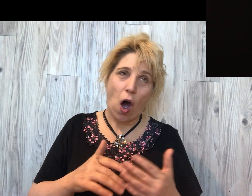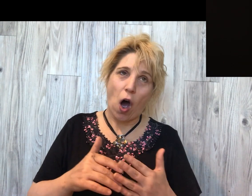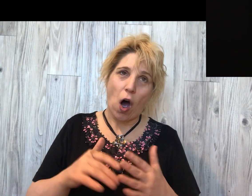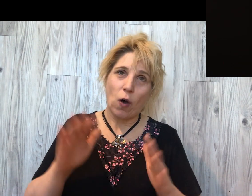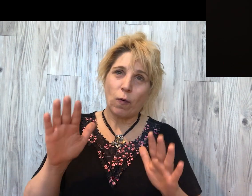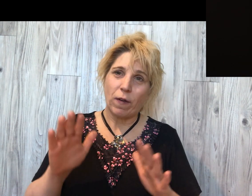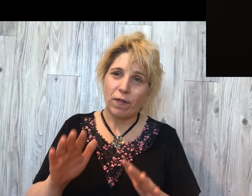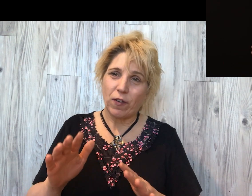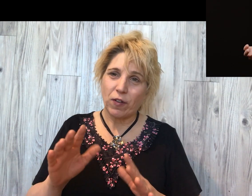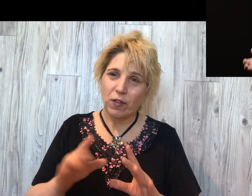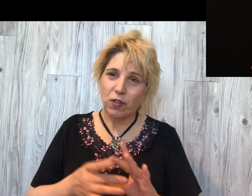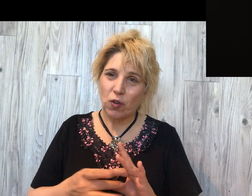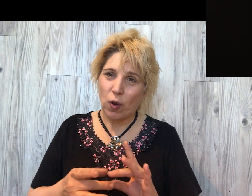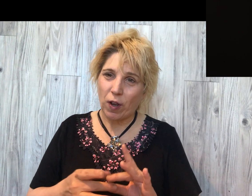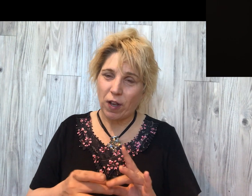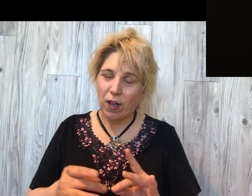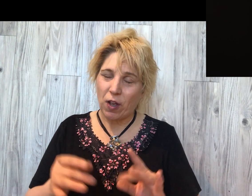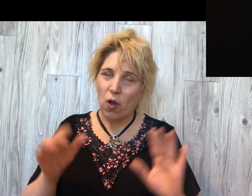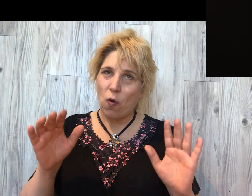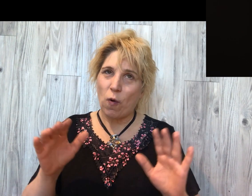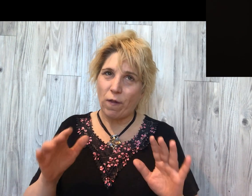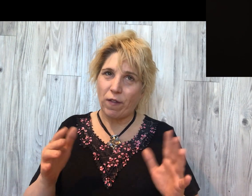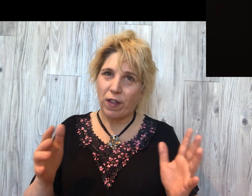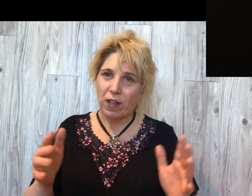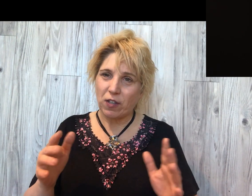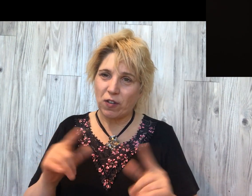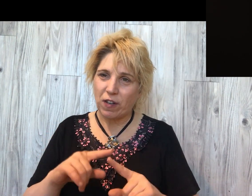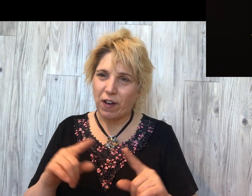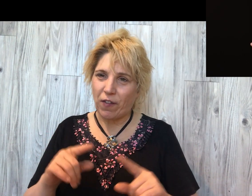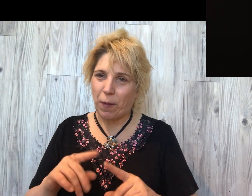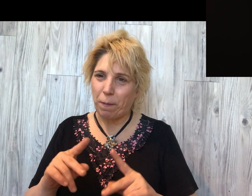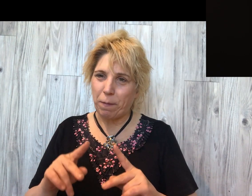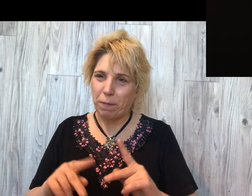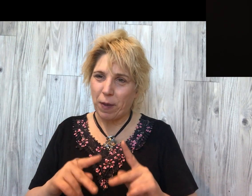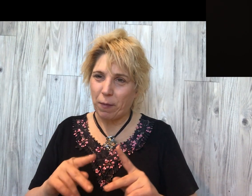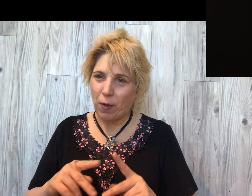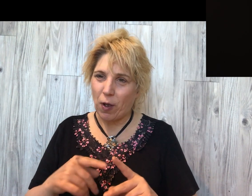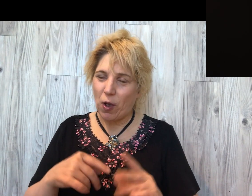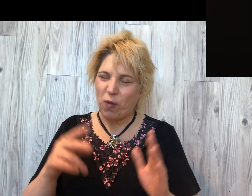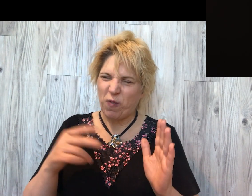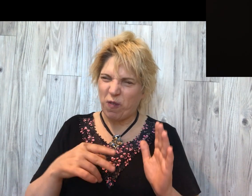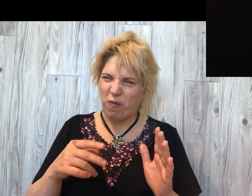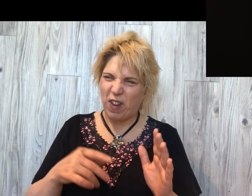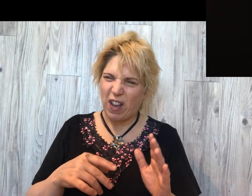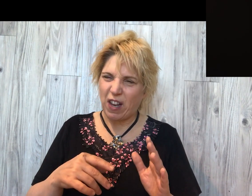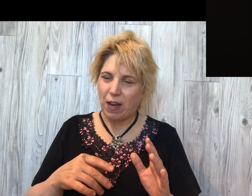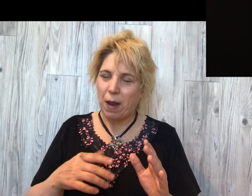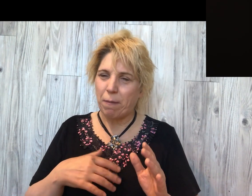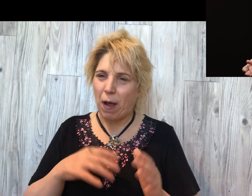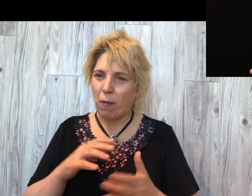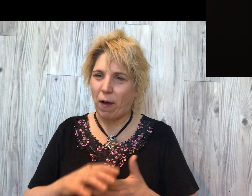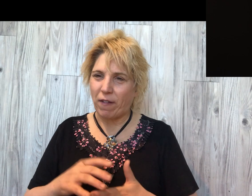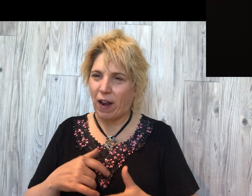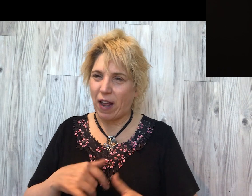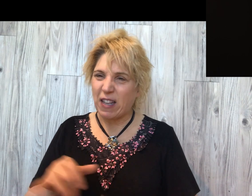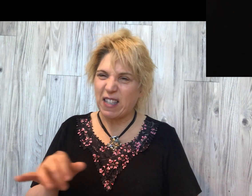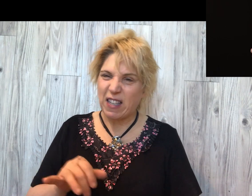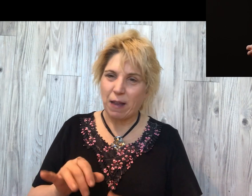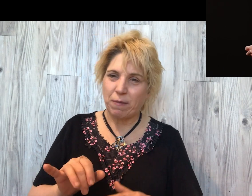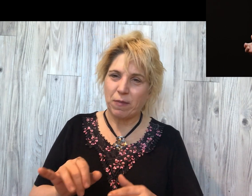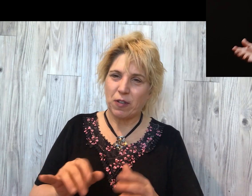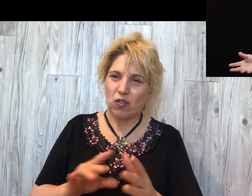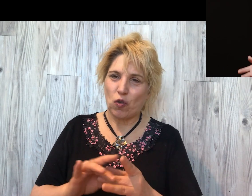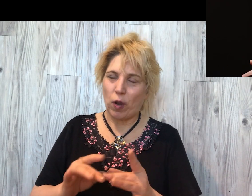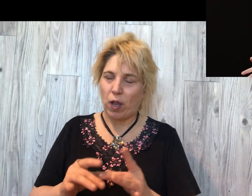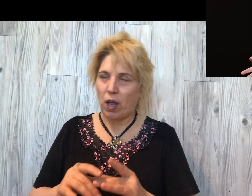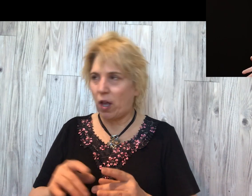stories, is that it speaks different things to different people. I told you Jennifer and I read a lot of the same stories. And oftentimes I will